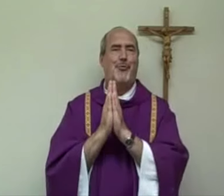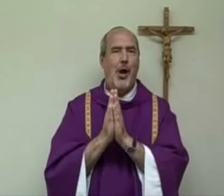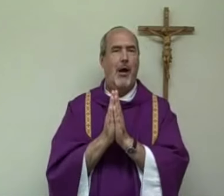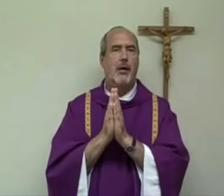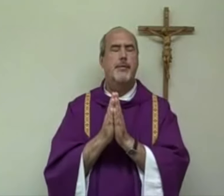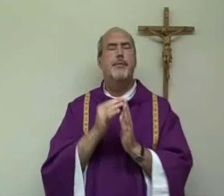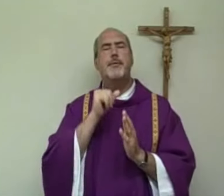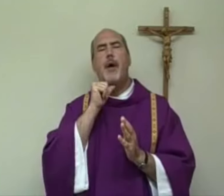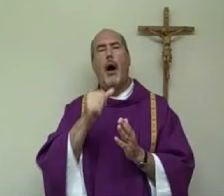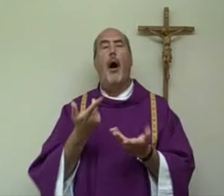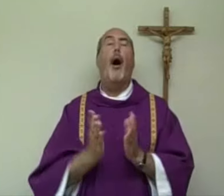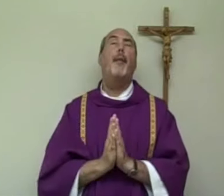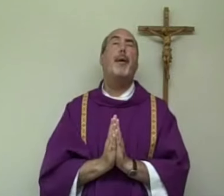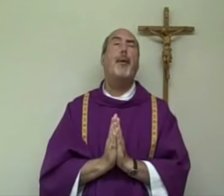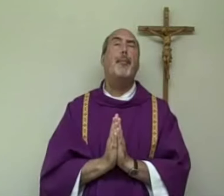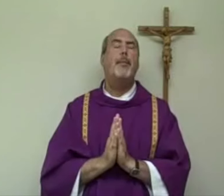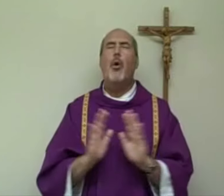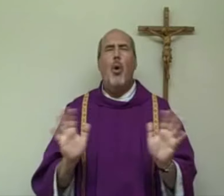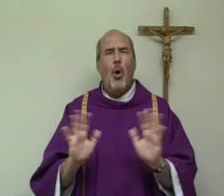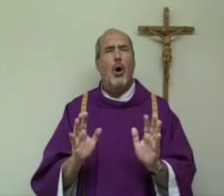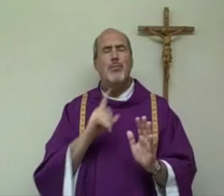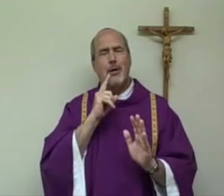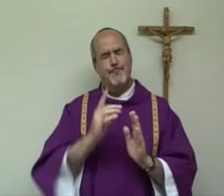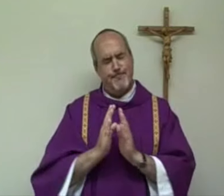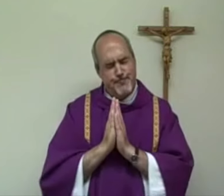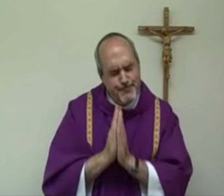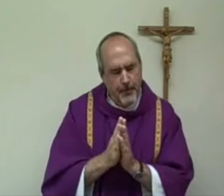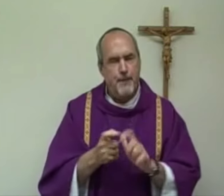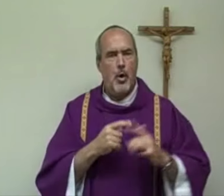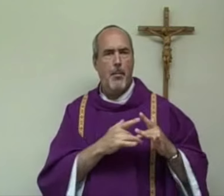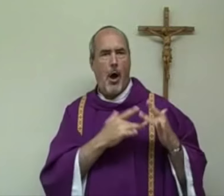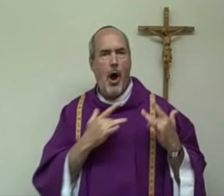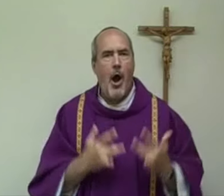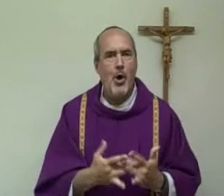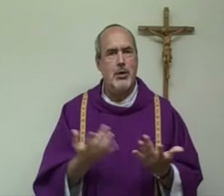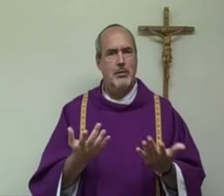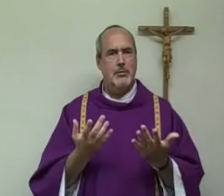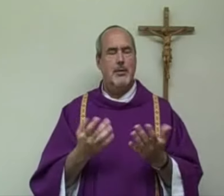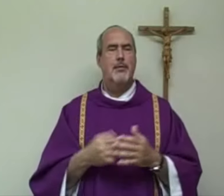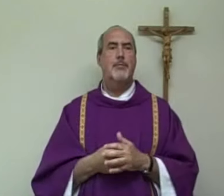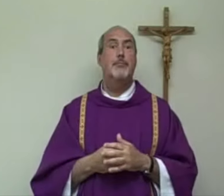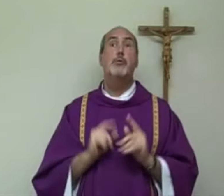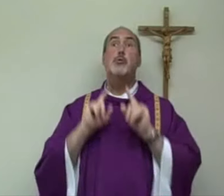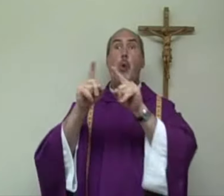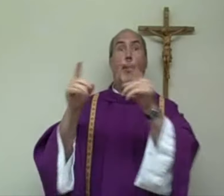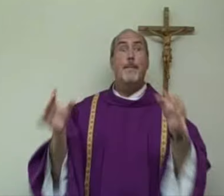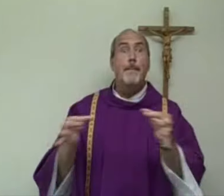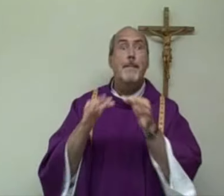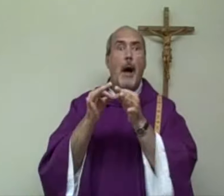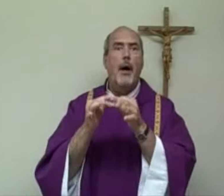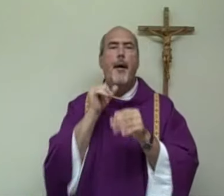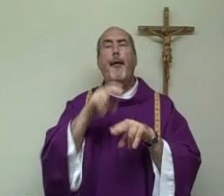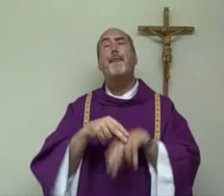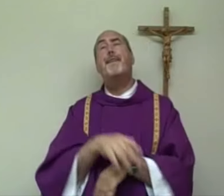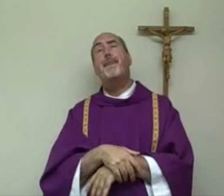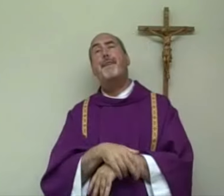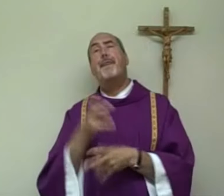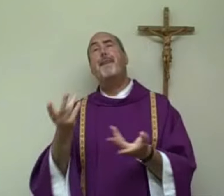just try harder when we pray, to not simply recite the words, but to pray from our hearts. When we go to